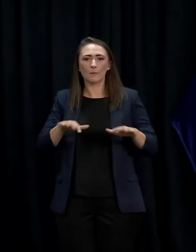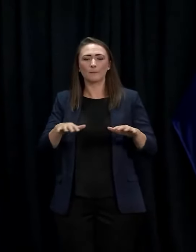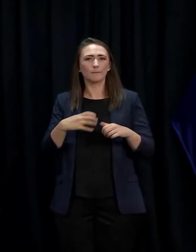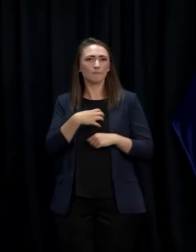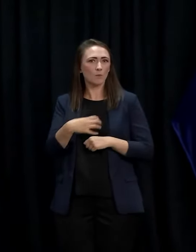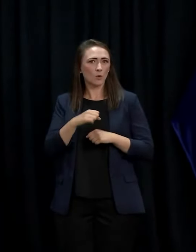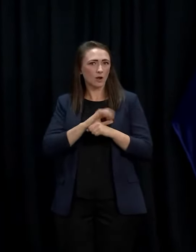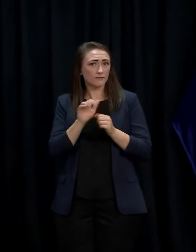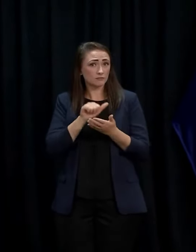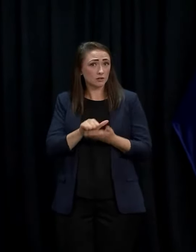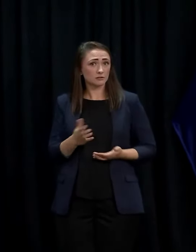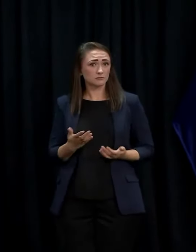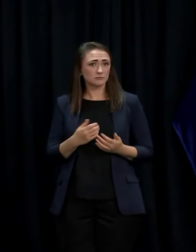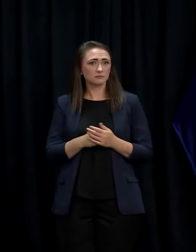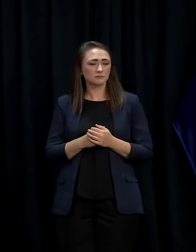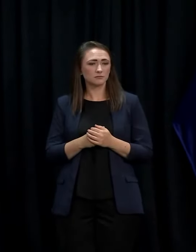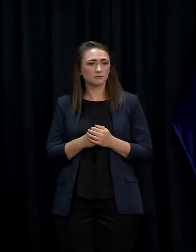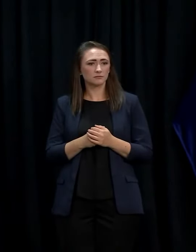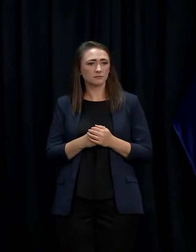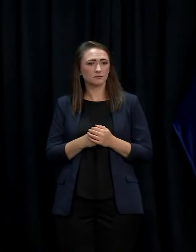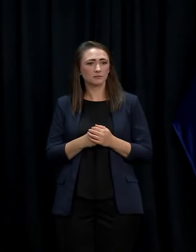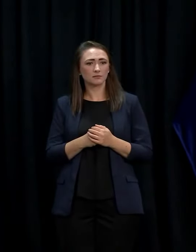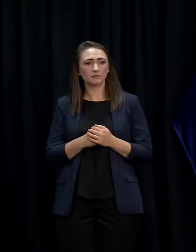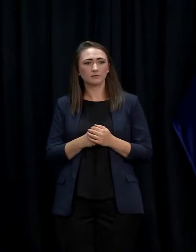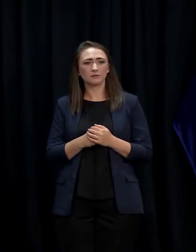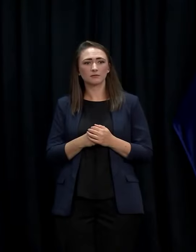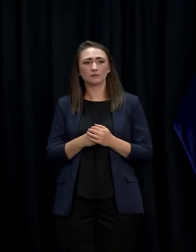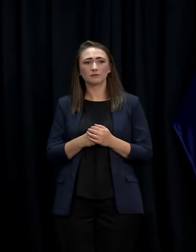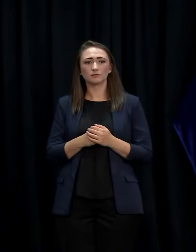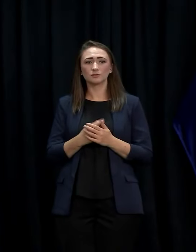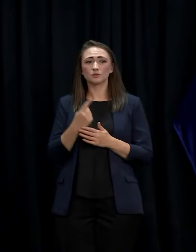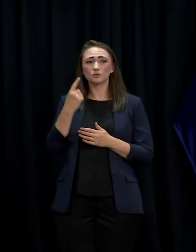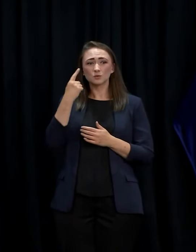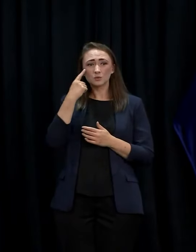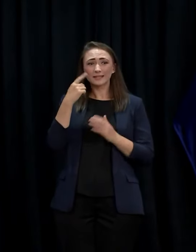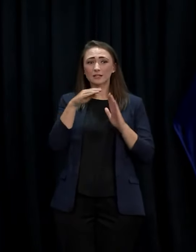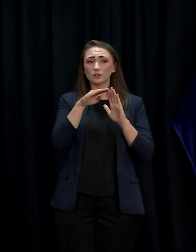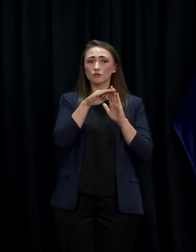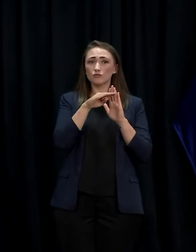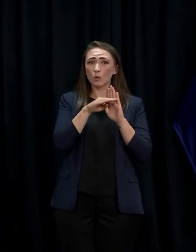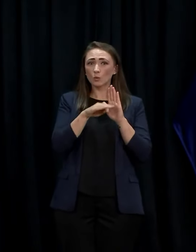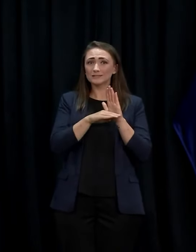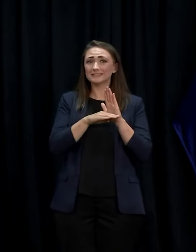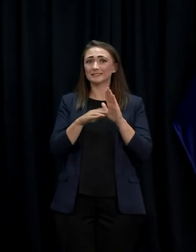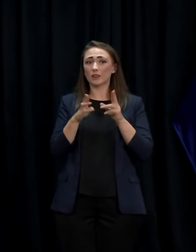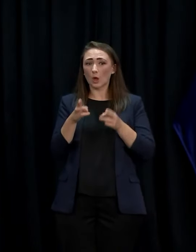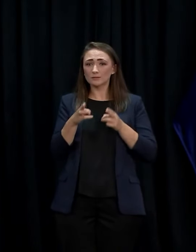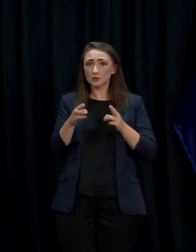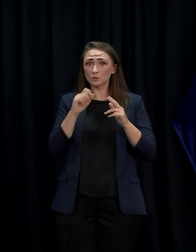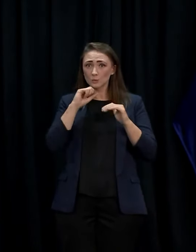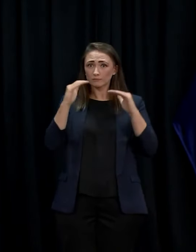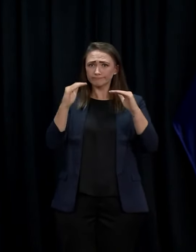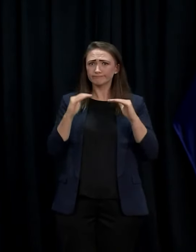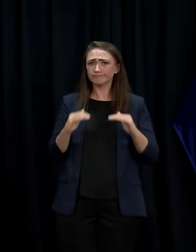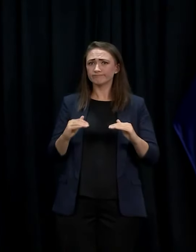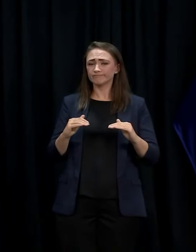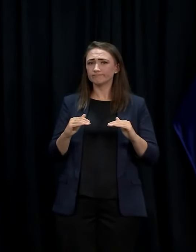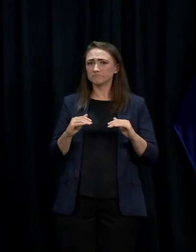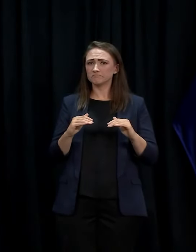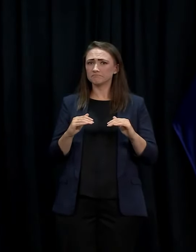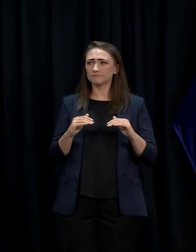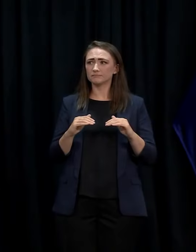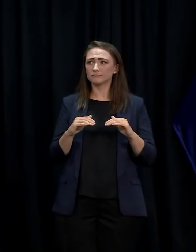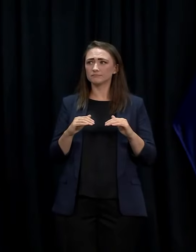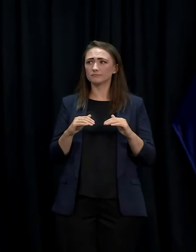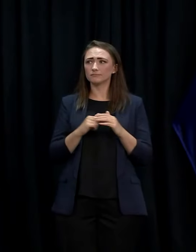hospitals loosened? A lot of those restrictions around hospitals are ones that the hospitals have put in place for operational reasons to